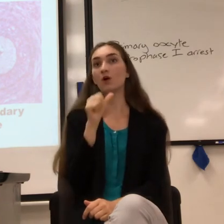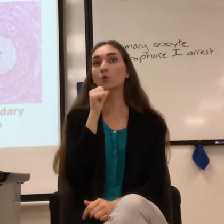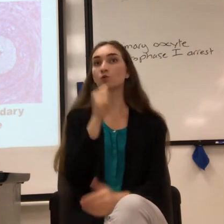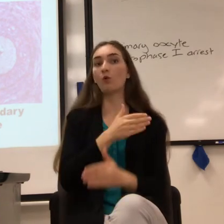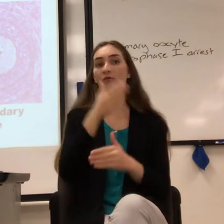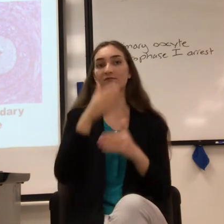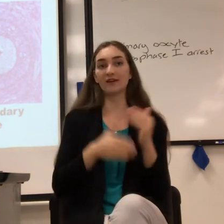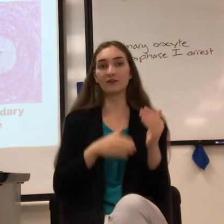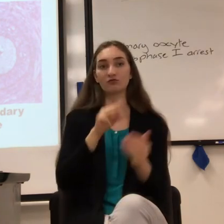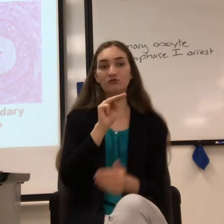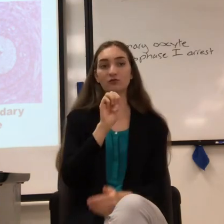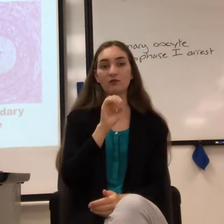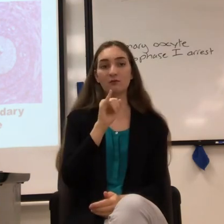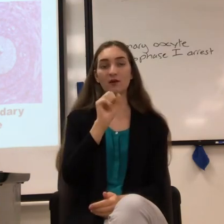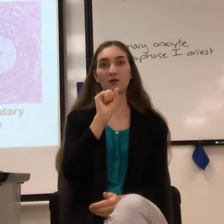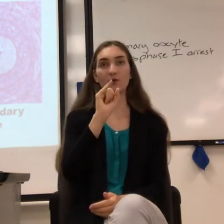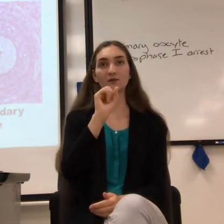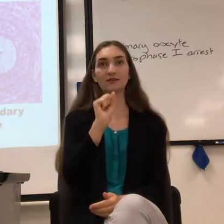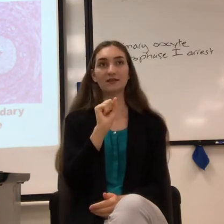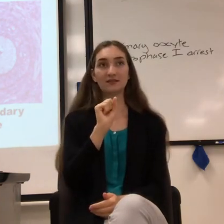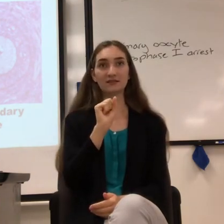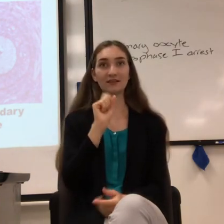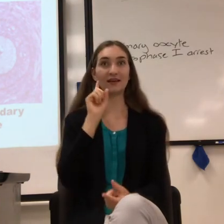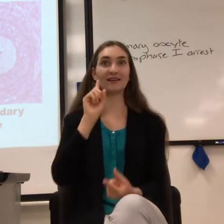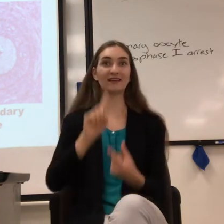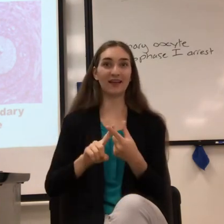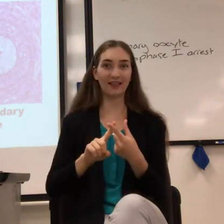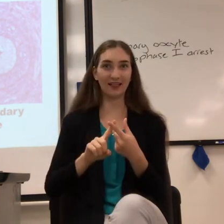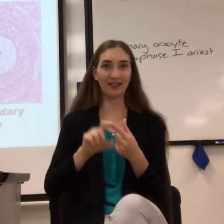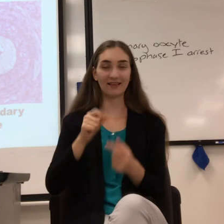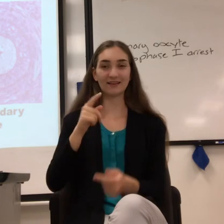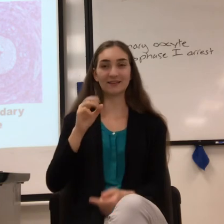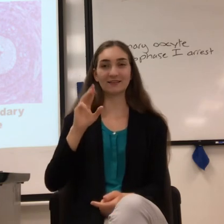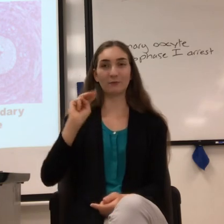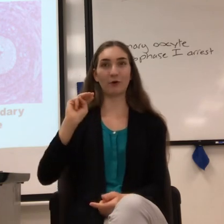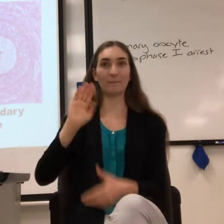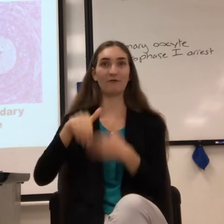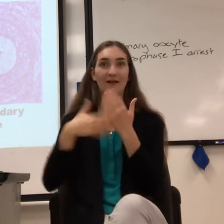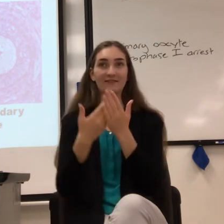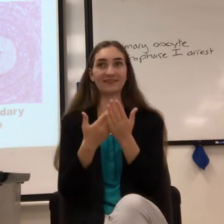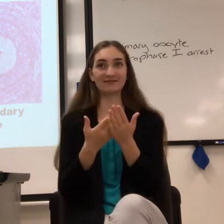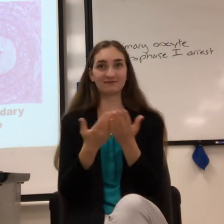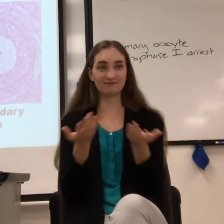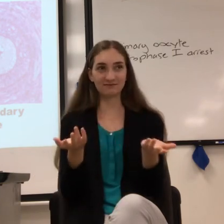Meiosis unless sperm gets there. Sperm never gets there, never finishes. Why does it need to, right?